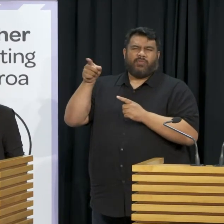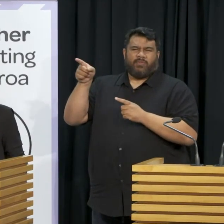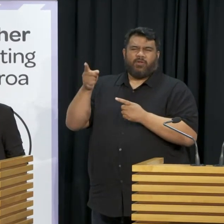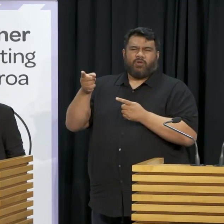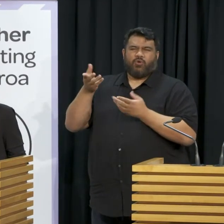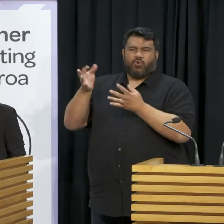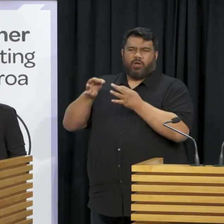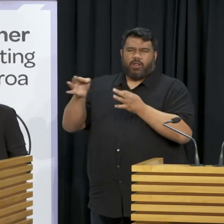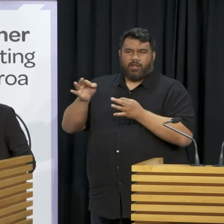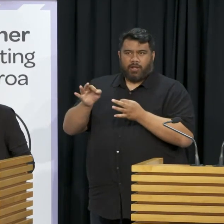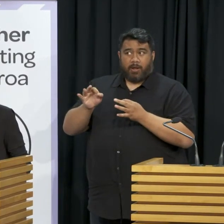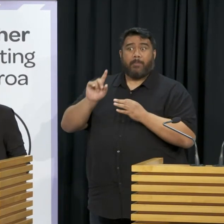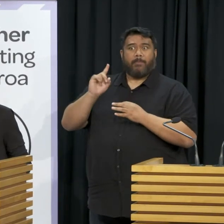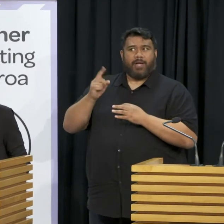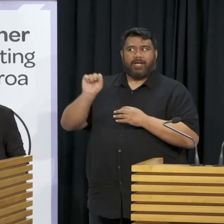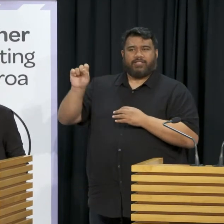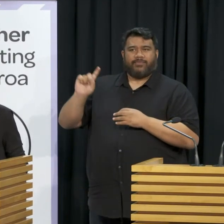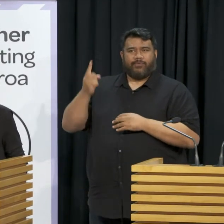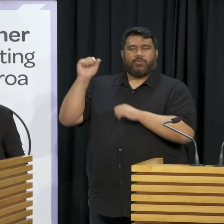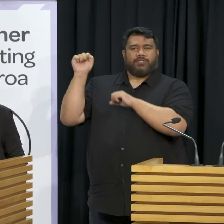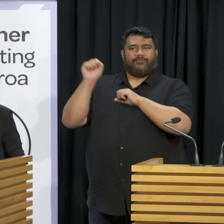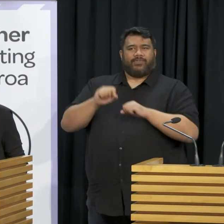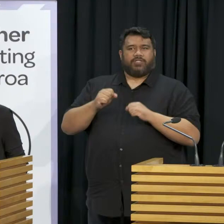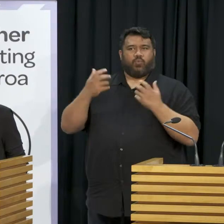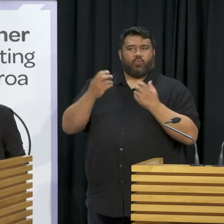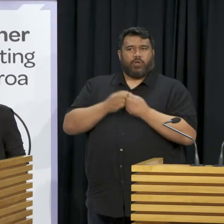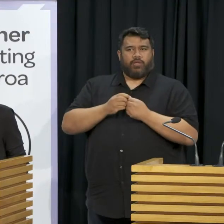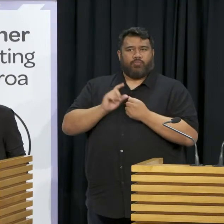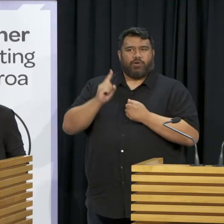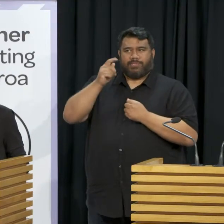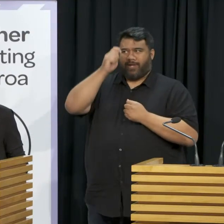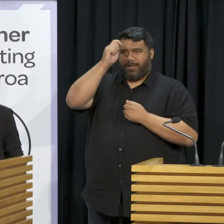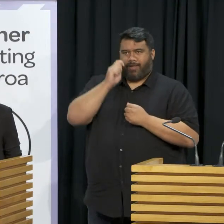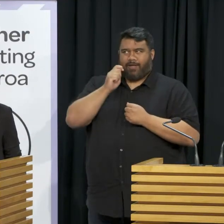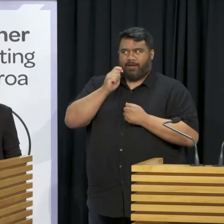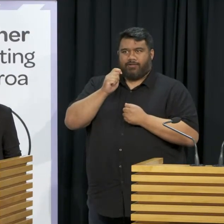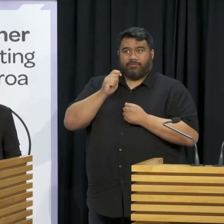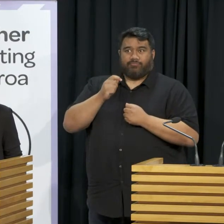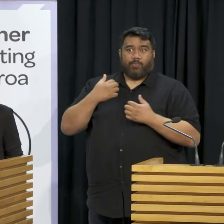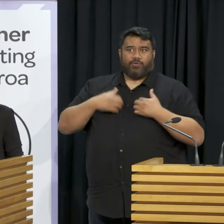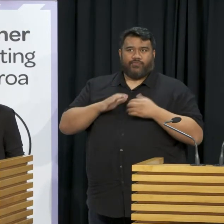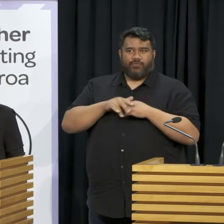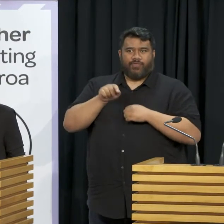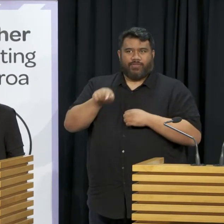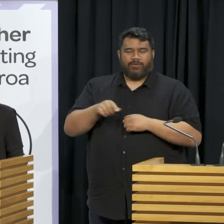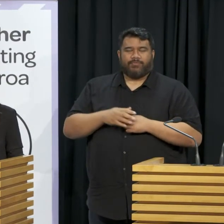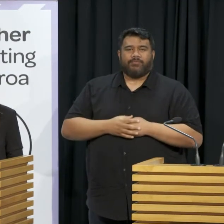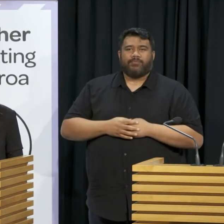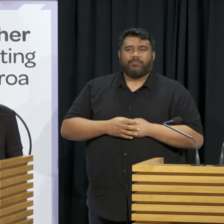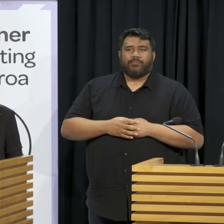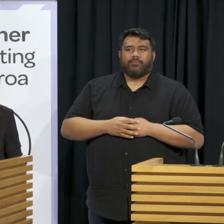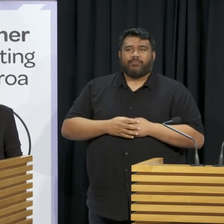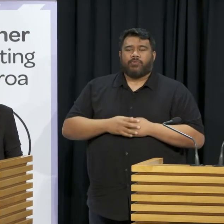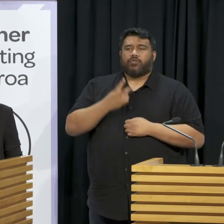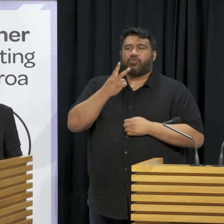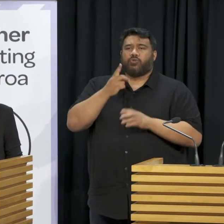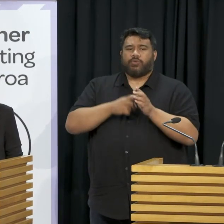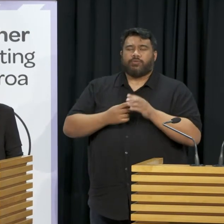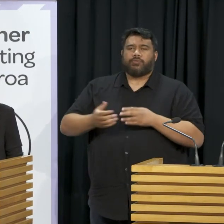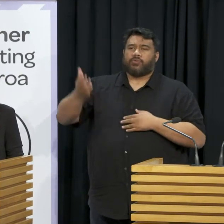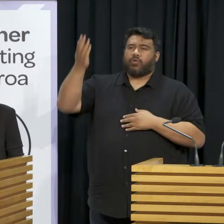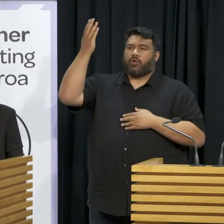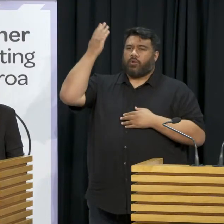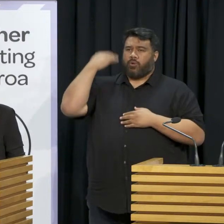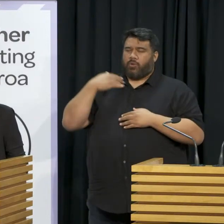to New Zealand as Prime Minister. 2 years ago today, 51 New Zealanders' lives were taken in the March